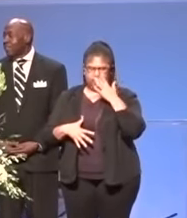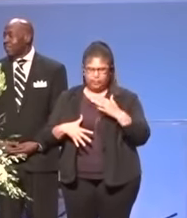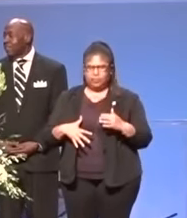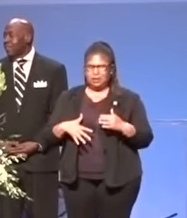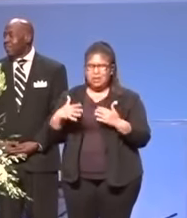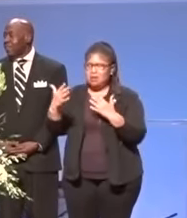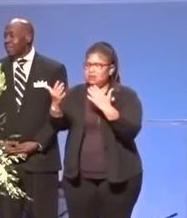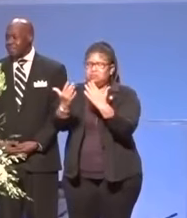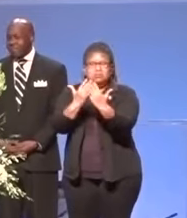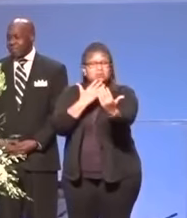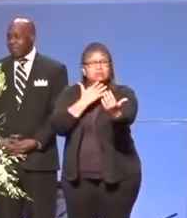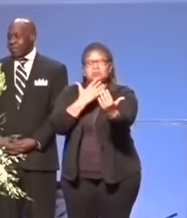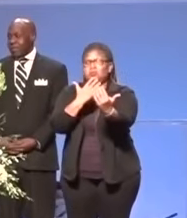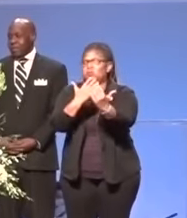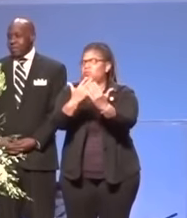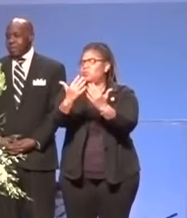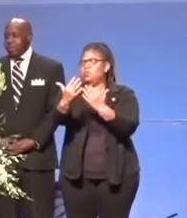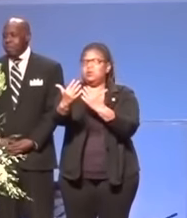Whatever,